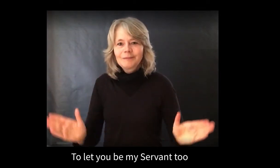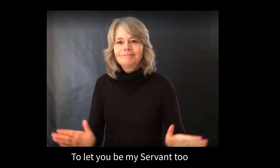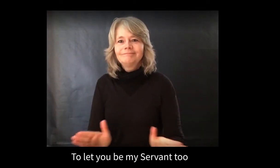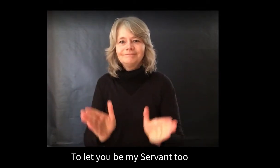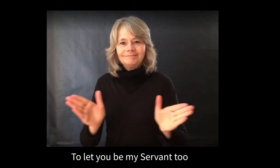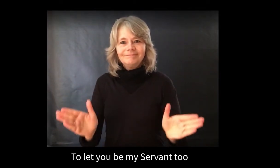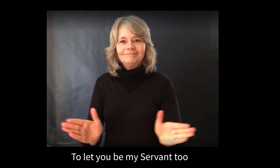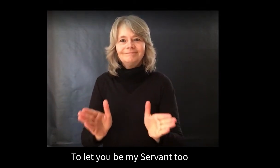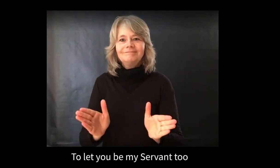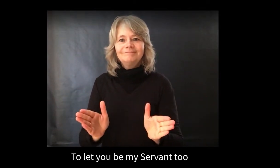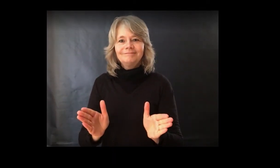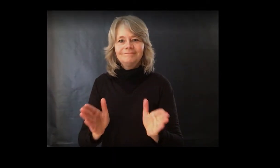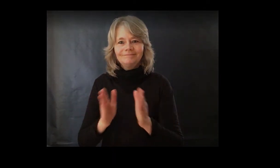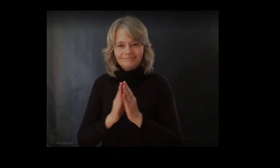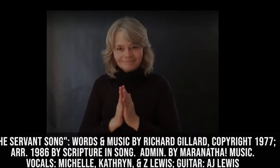servant too.